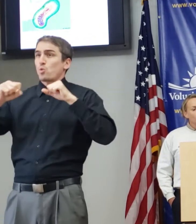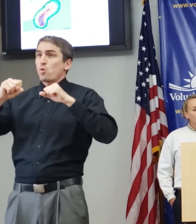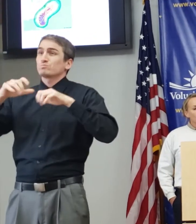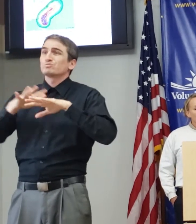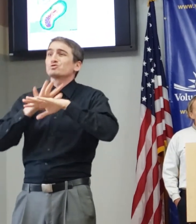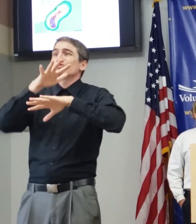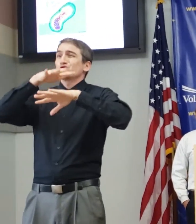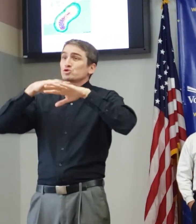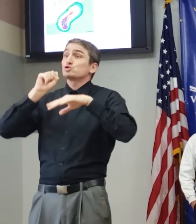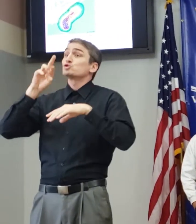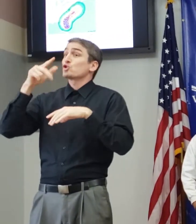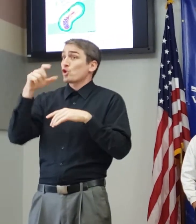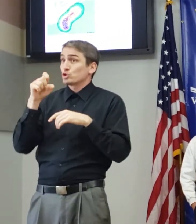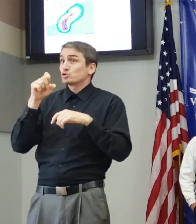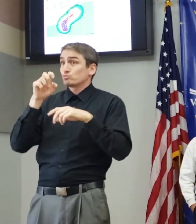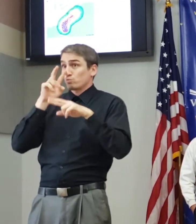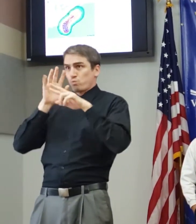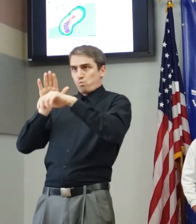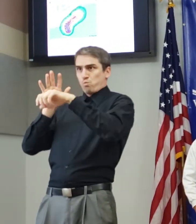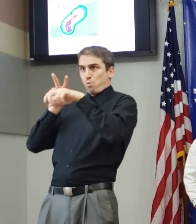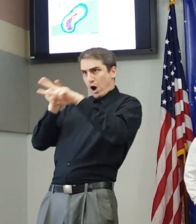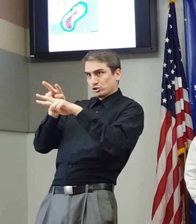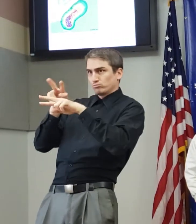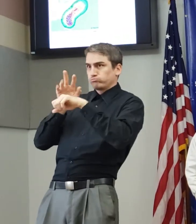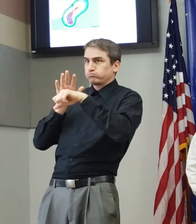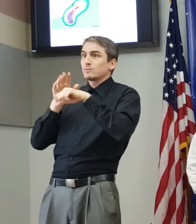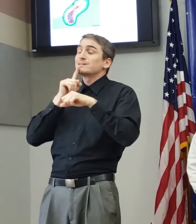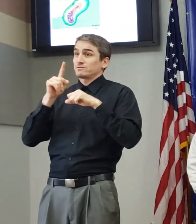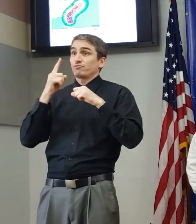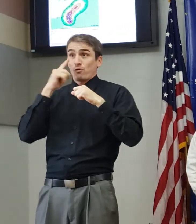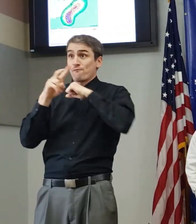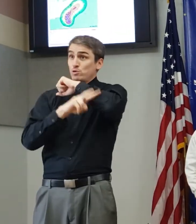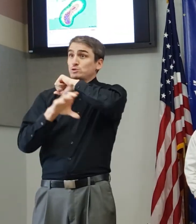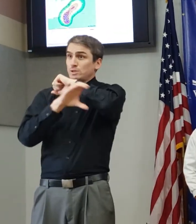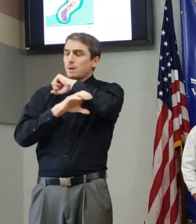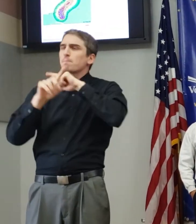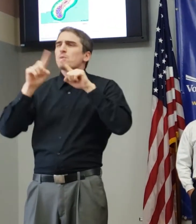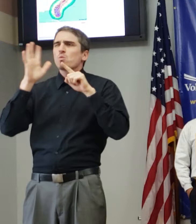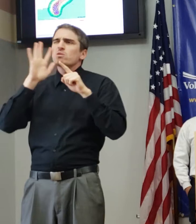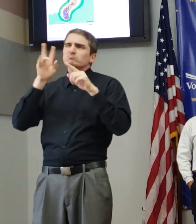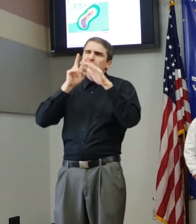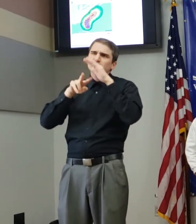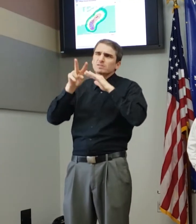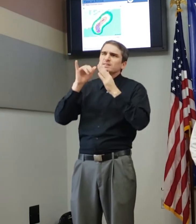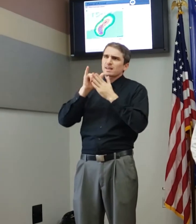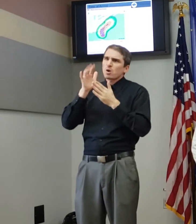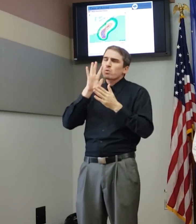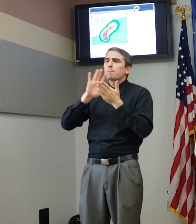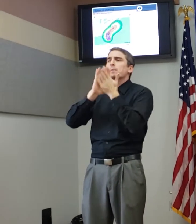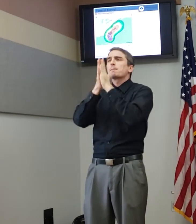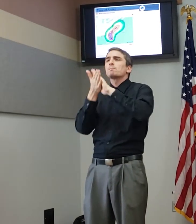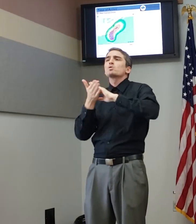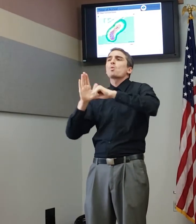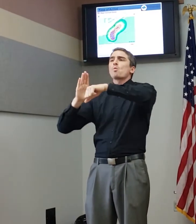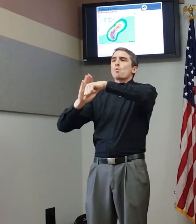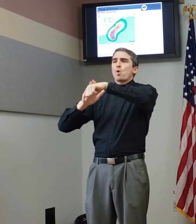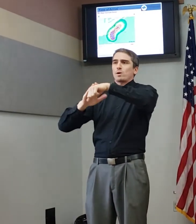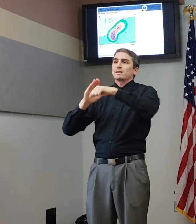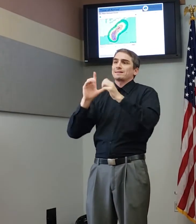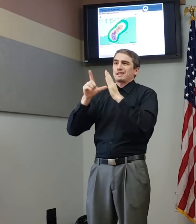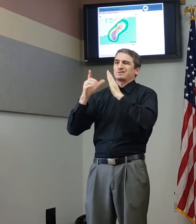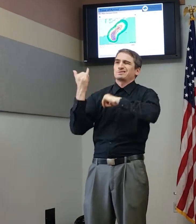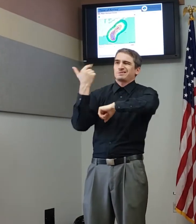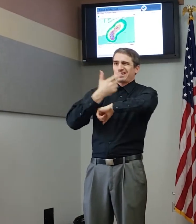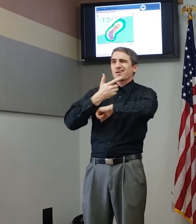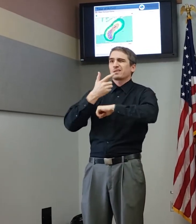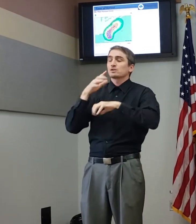surge watch information is posted for Volusia County. However, we do anticipate that that will go to a warning later today as the